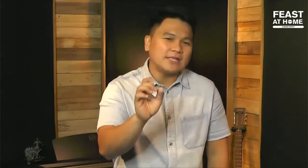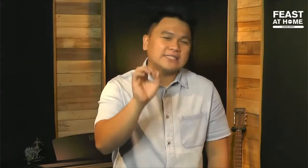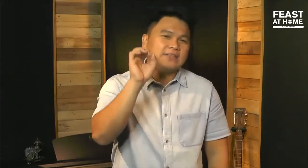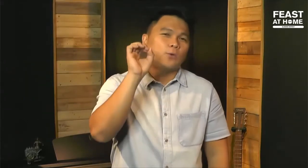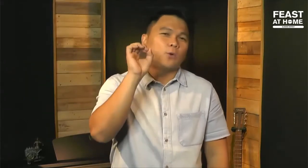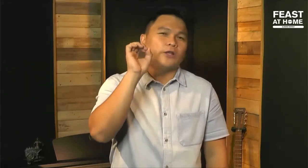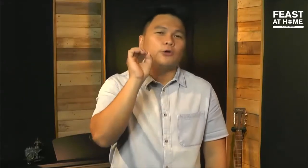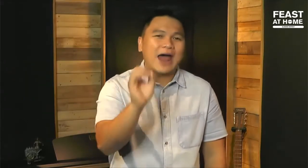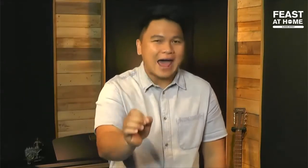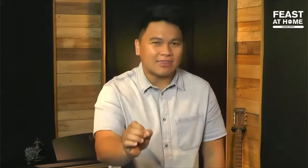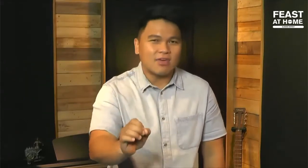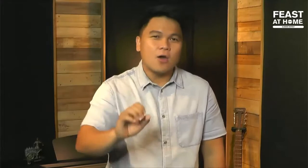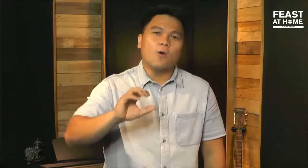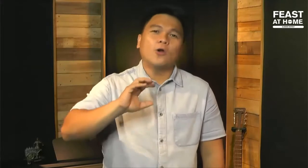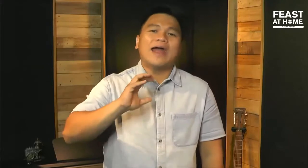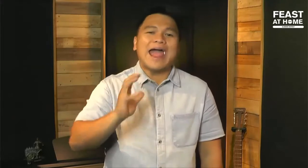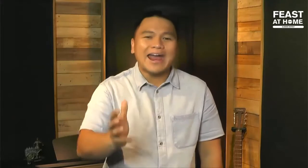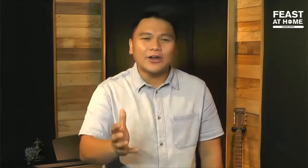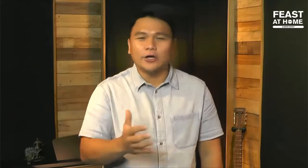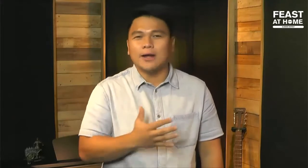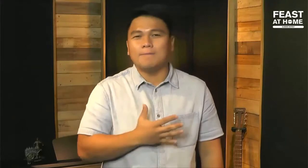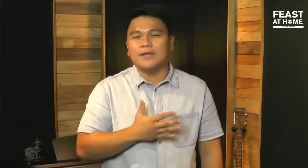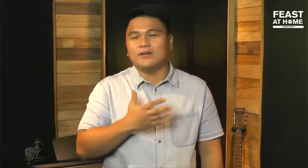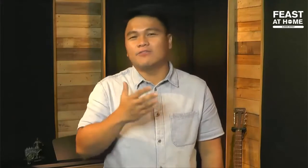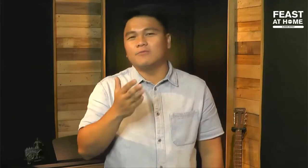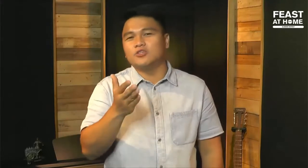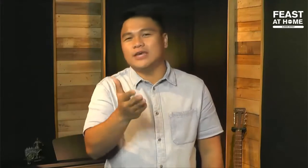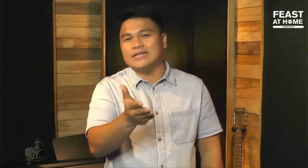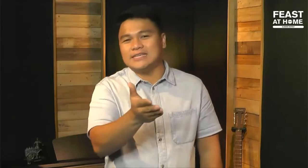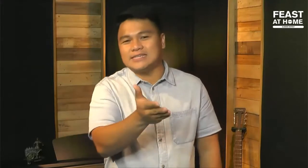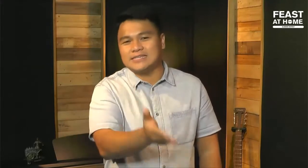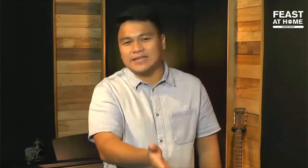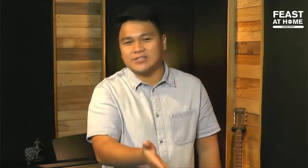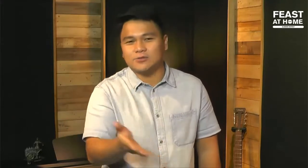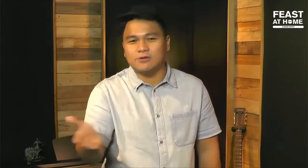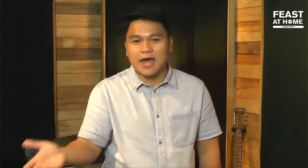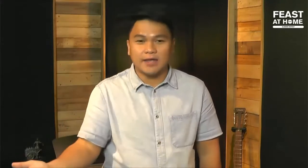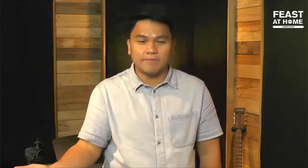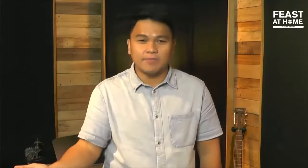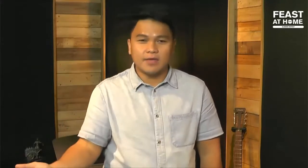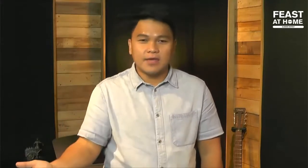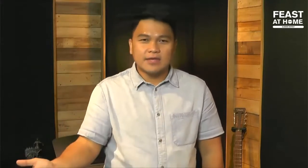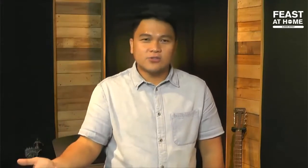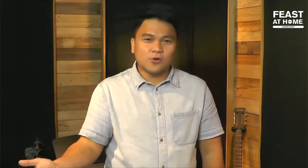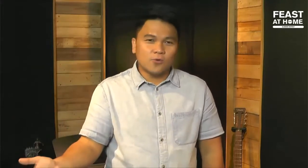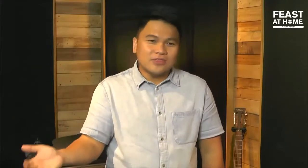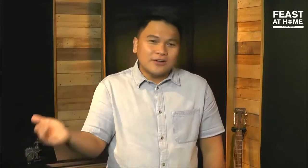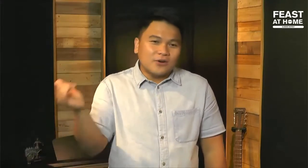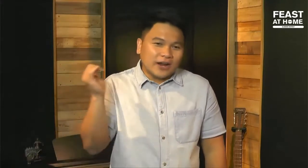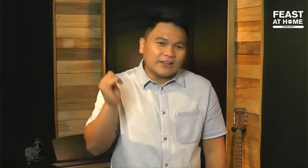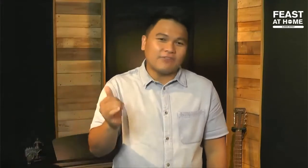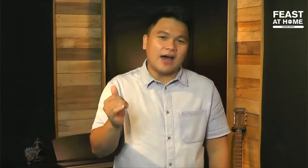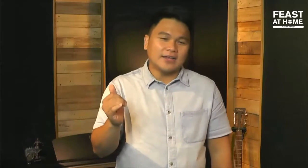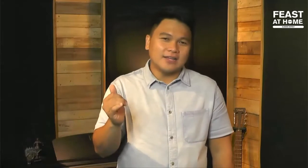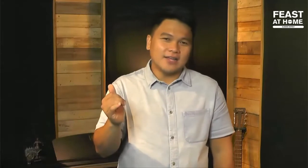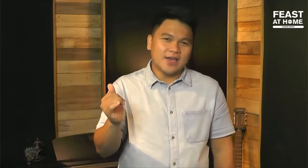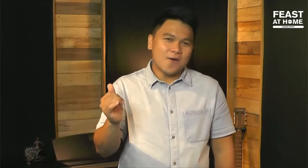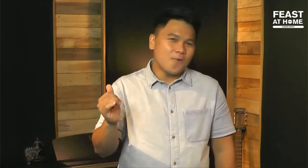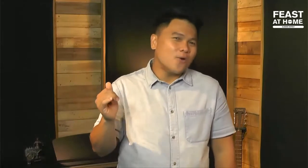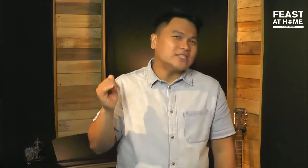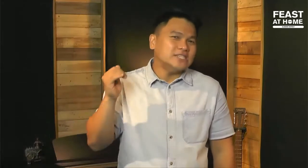even once did the word wrath or anger appeared from Genesis 6 to 9. So the great